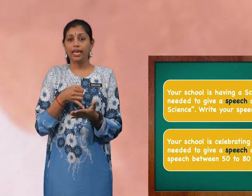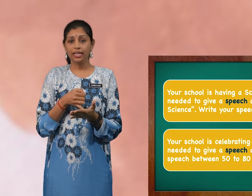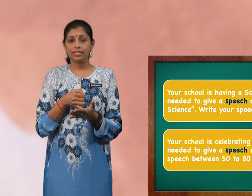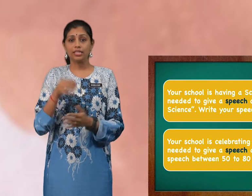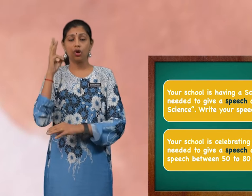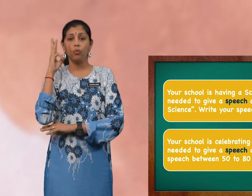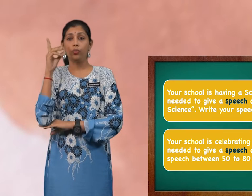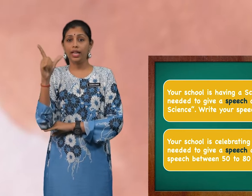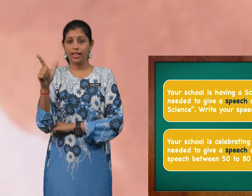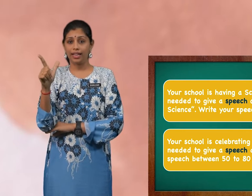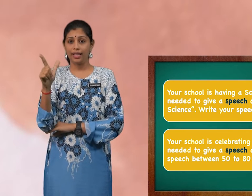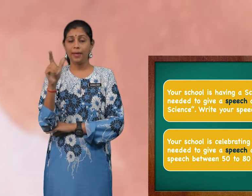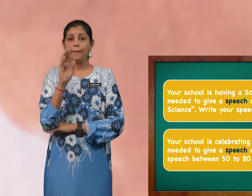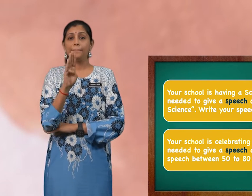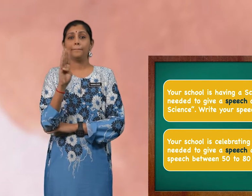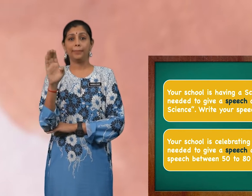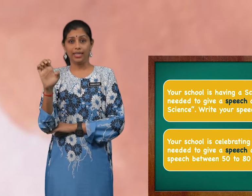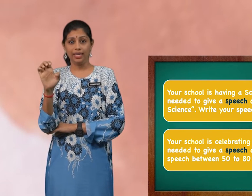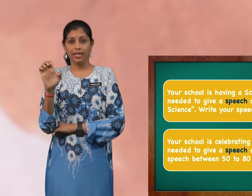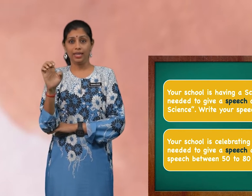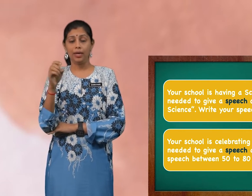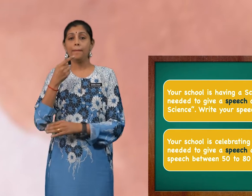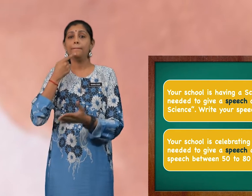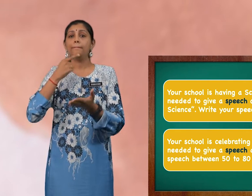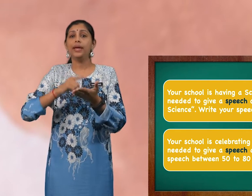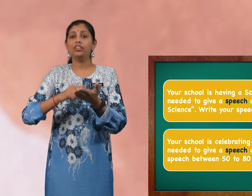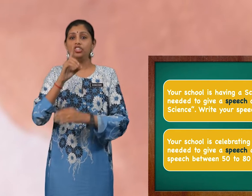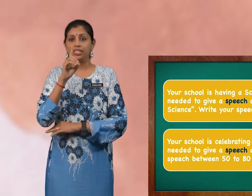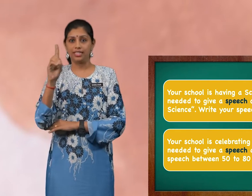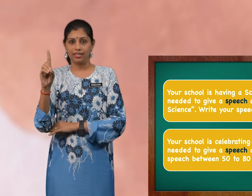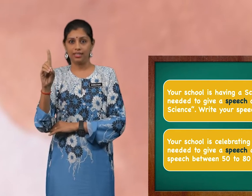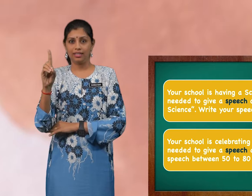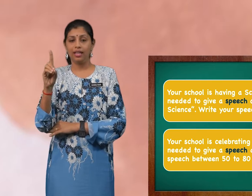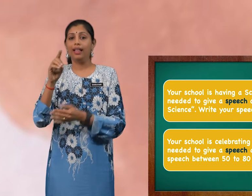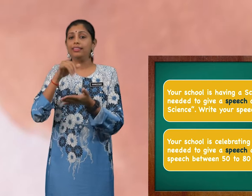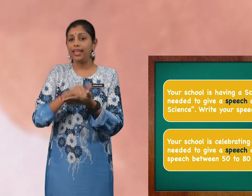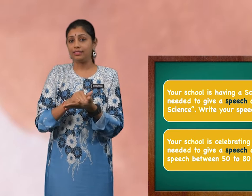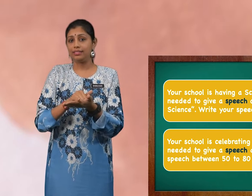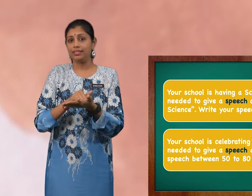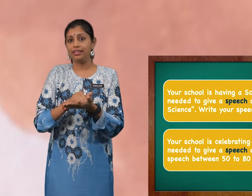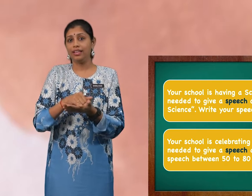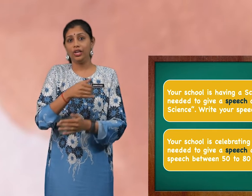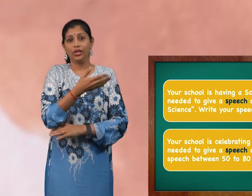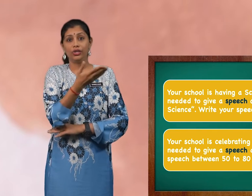It will be mentioned that